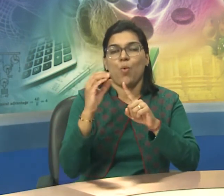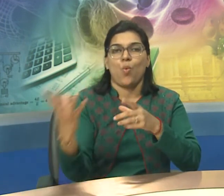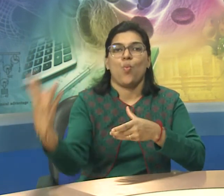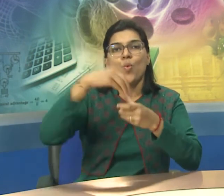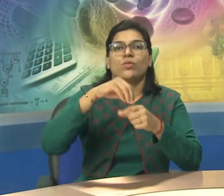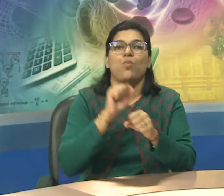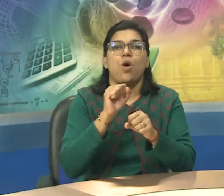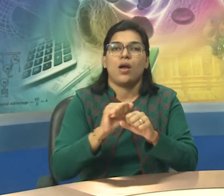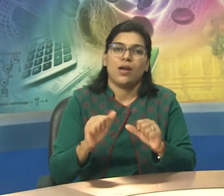doctors,